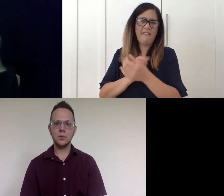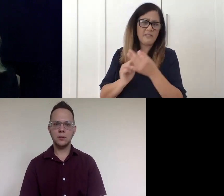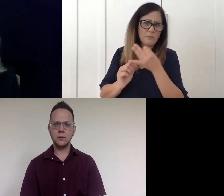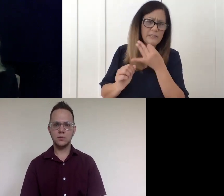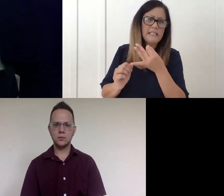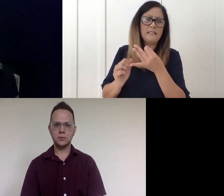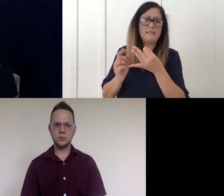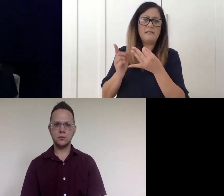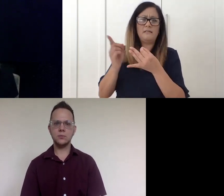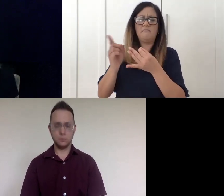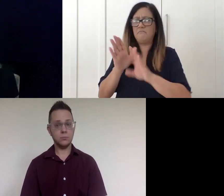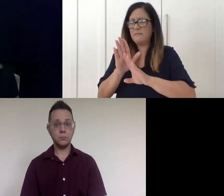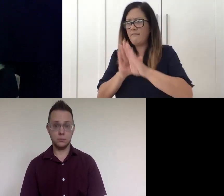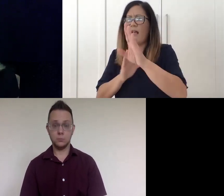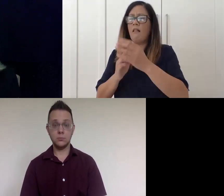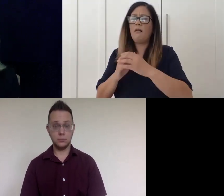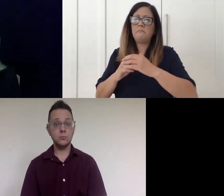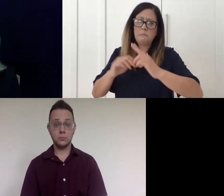Rhode Island.